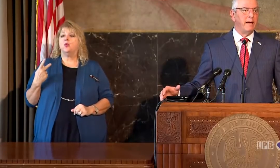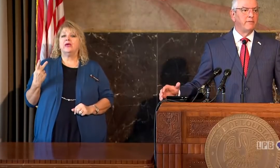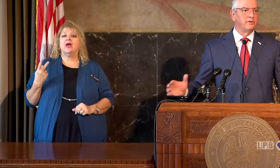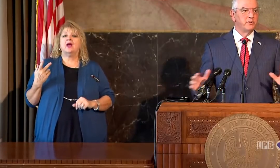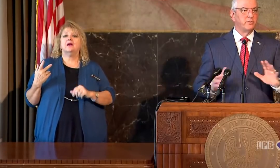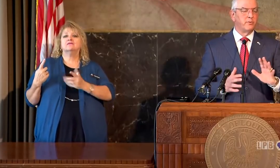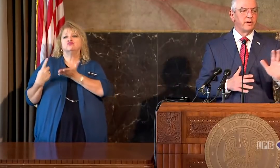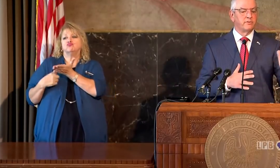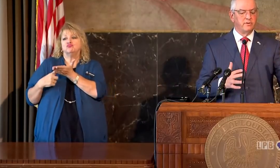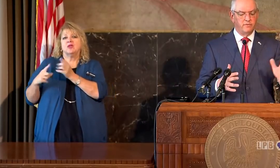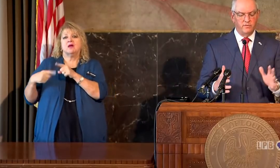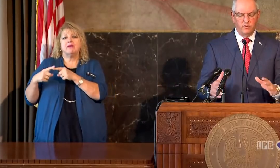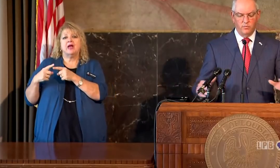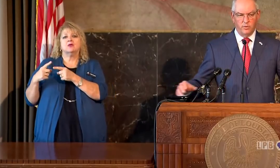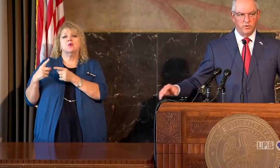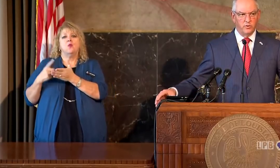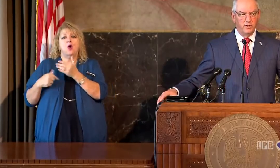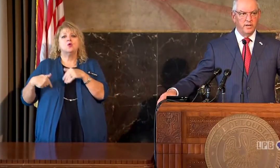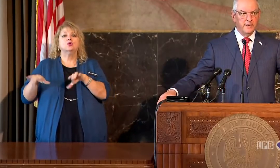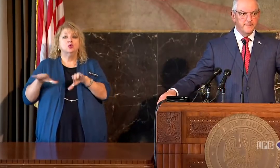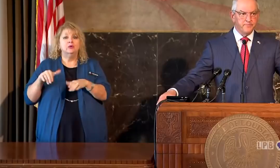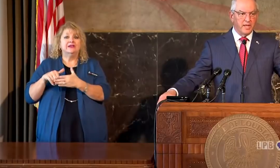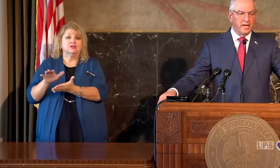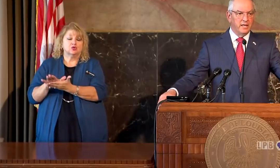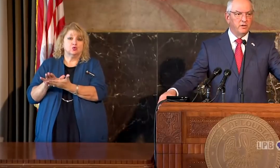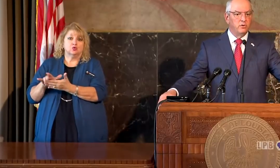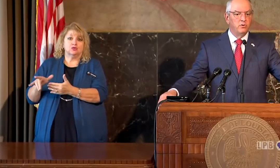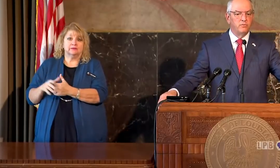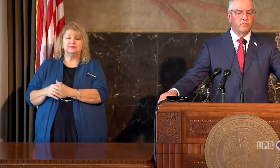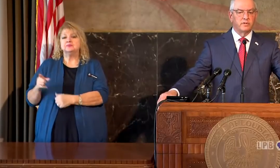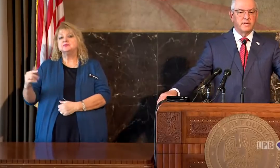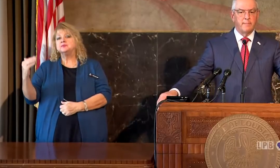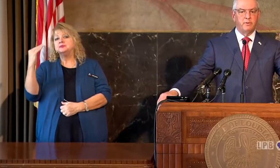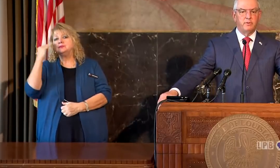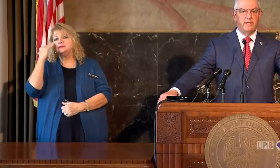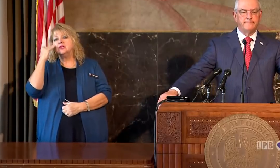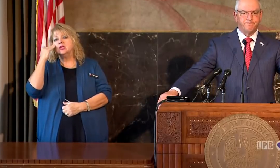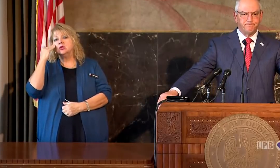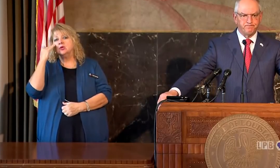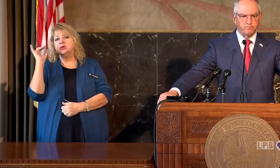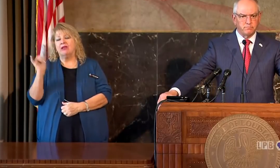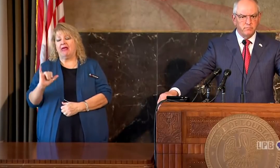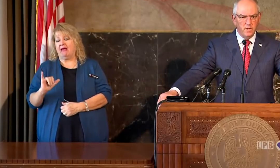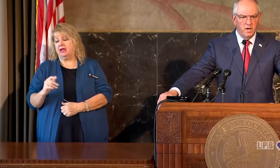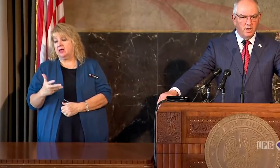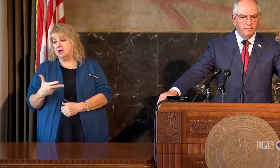times about the general direction of what we were doing. And he knew, for example, that